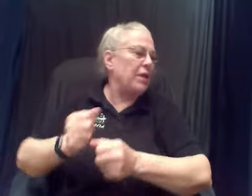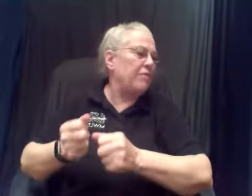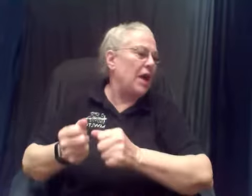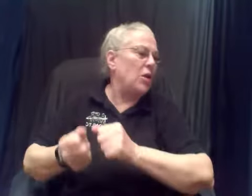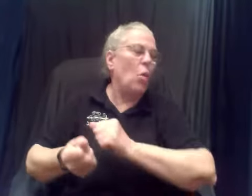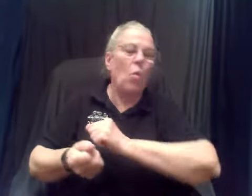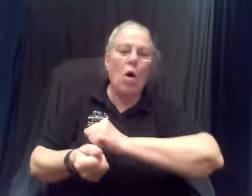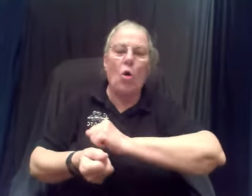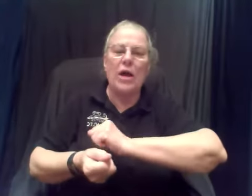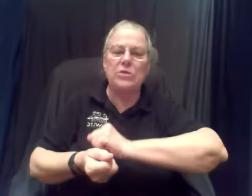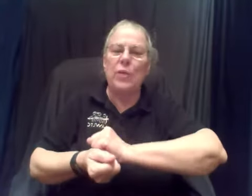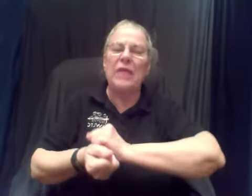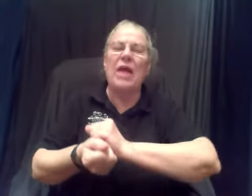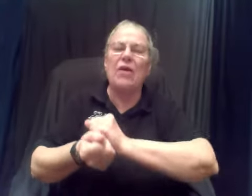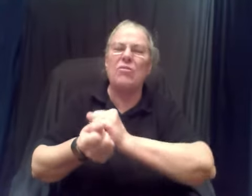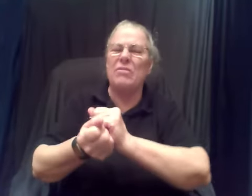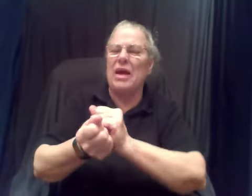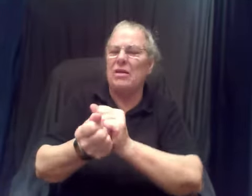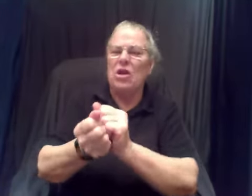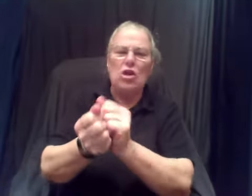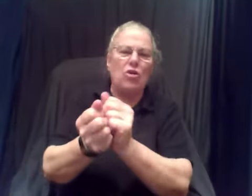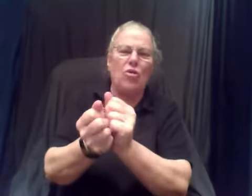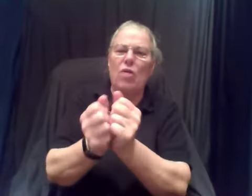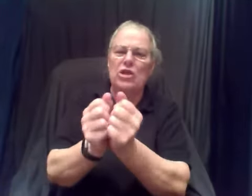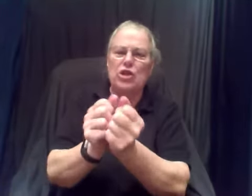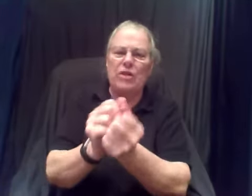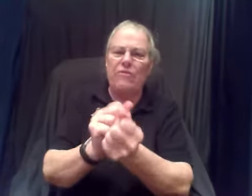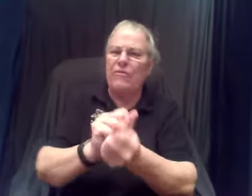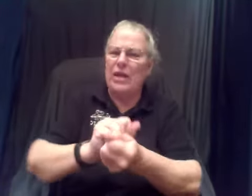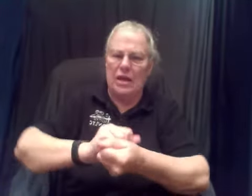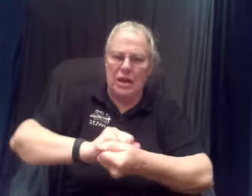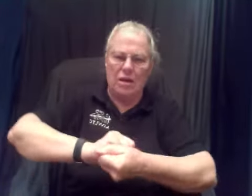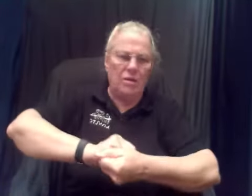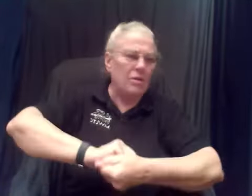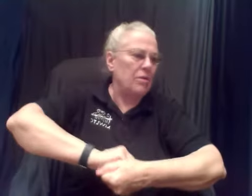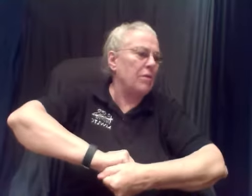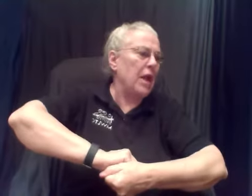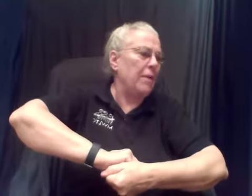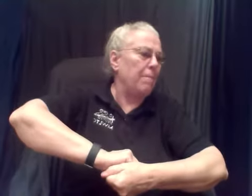that whoa as being that crushing feeling. Okay.